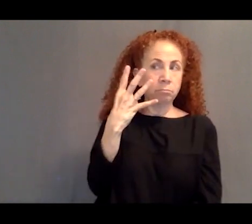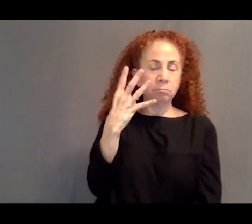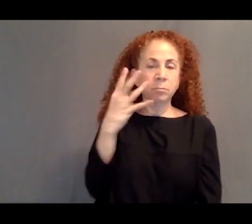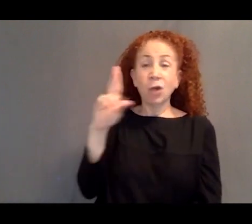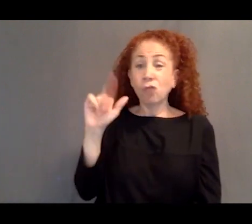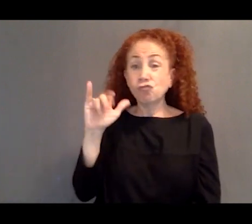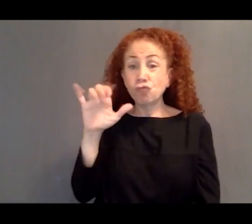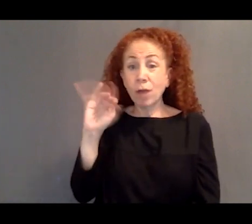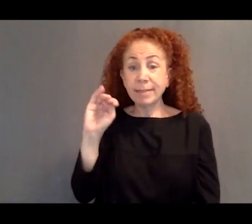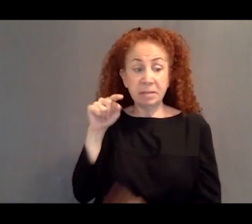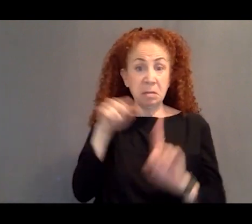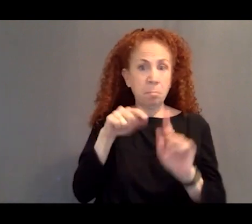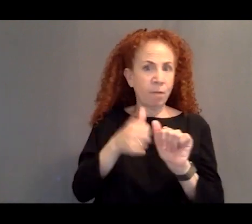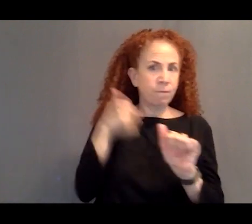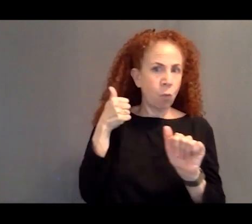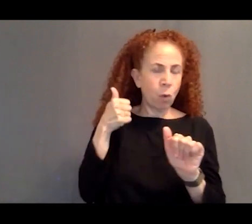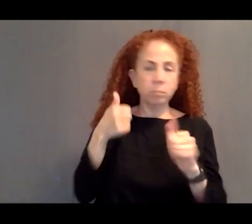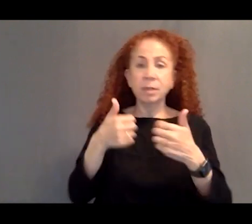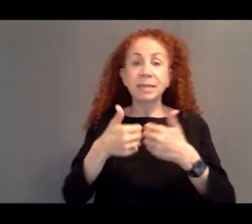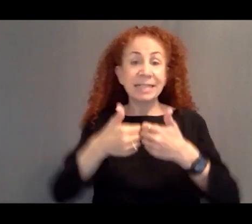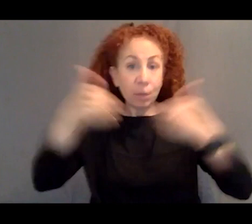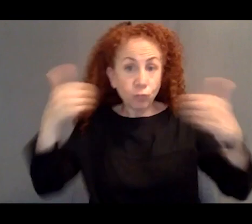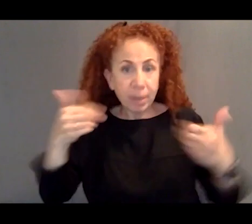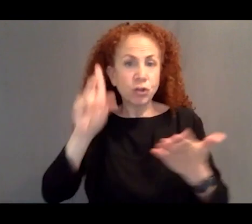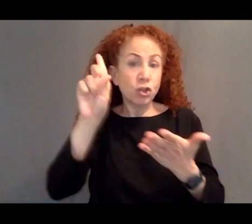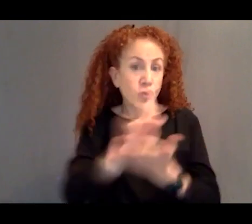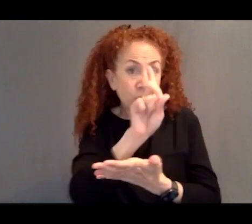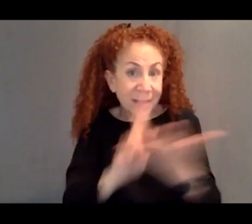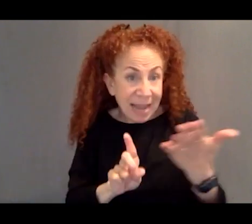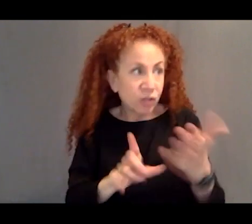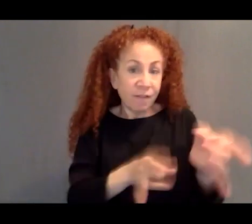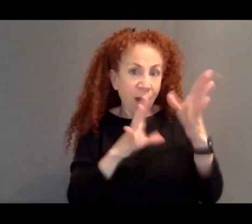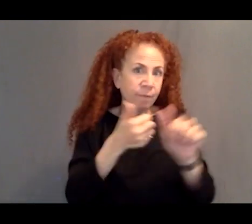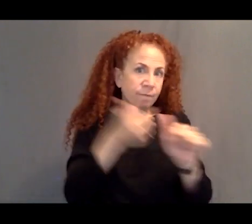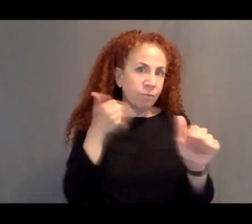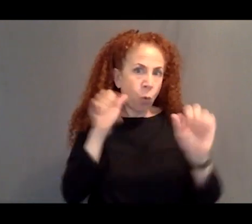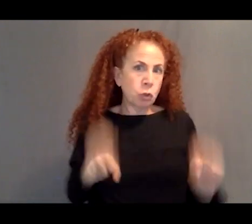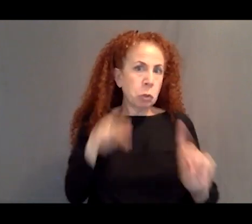so, could evade segregation, discrimination, and violence.